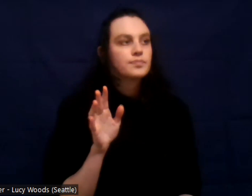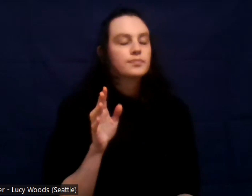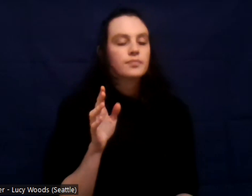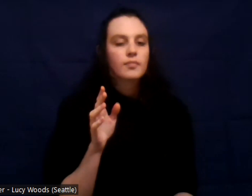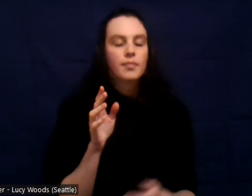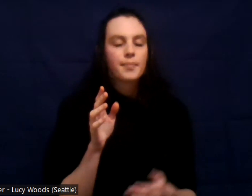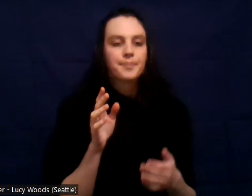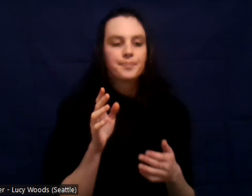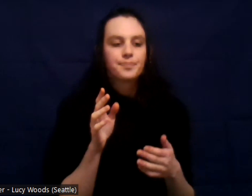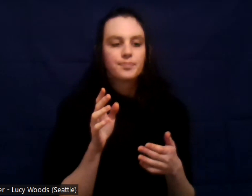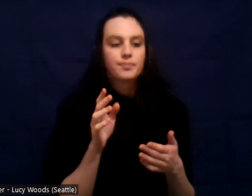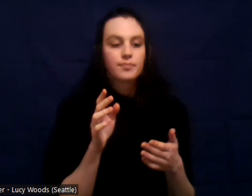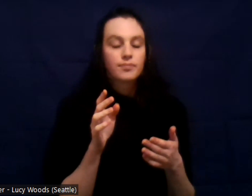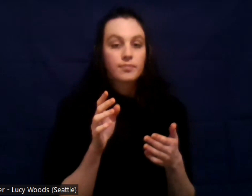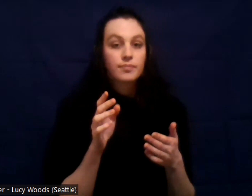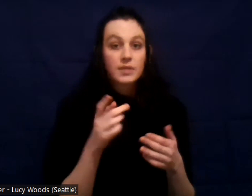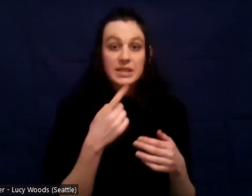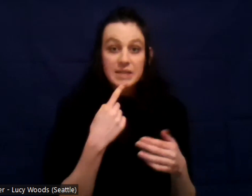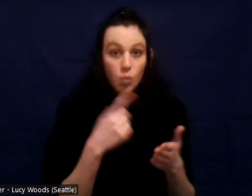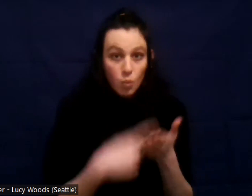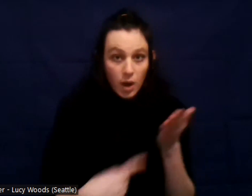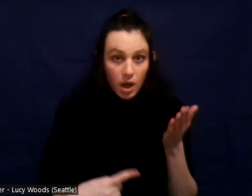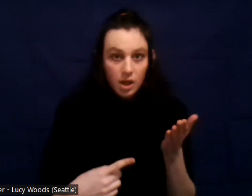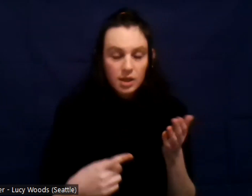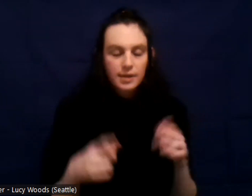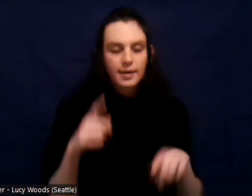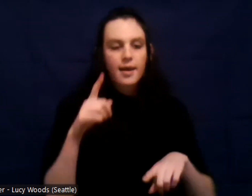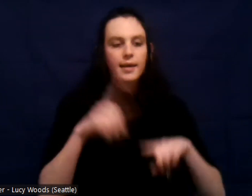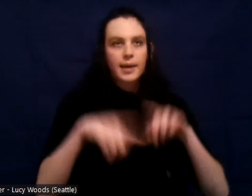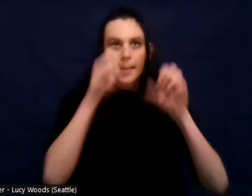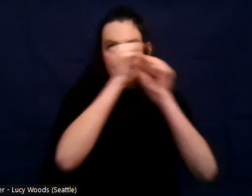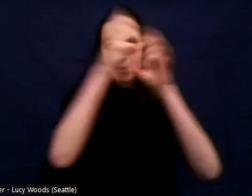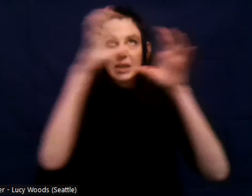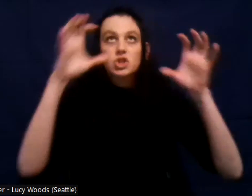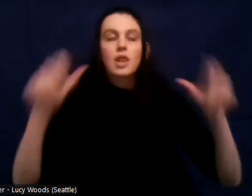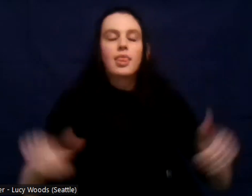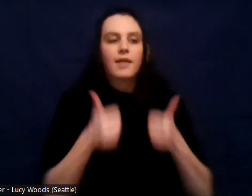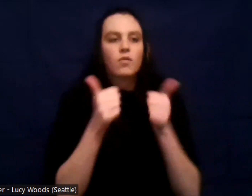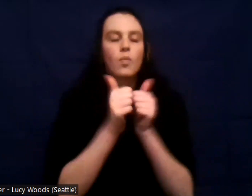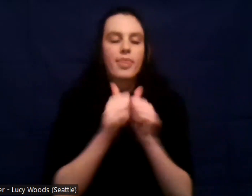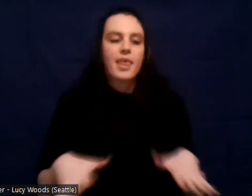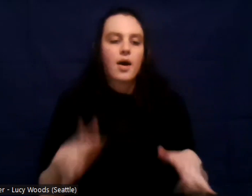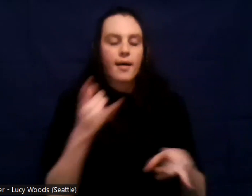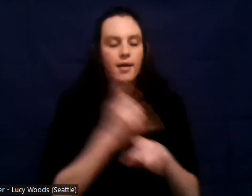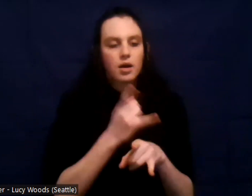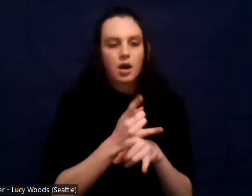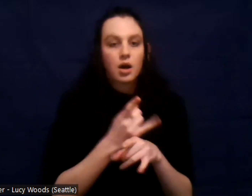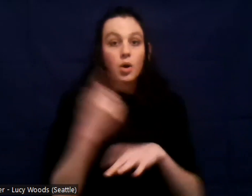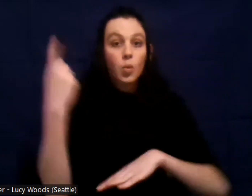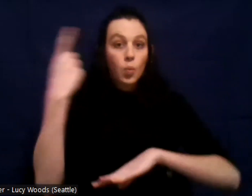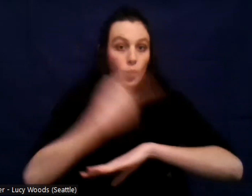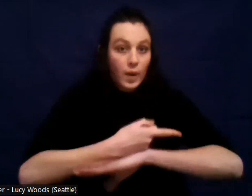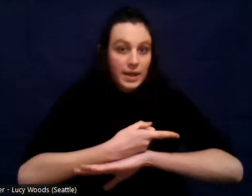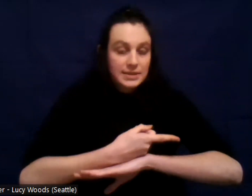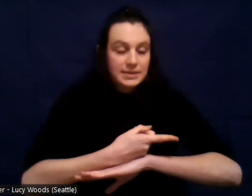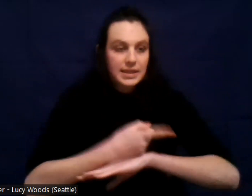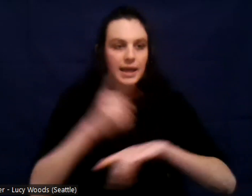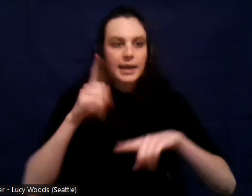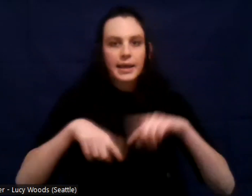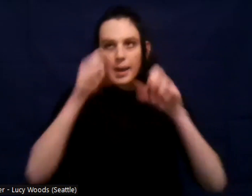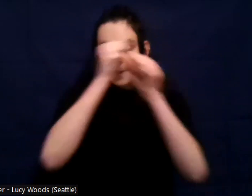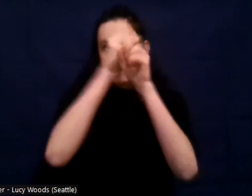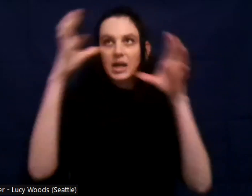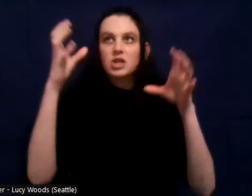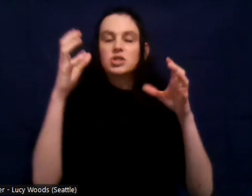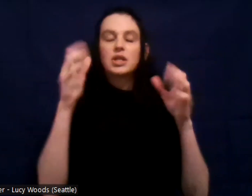um, he cannot picture life without alcohol. Someday he will be unable to imagine life either